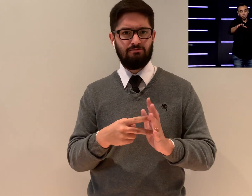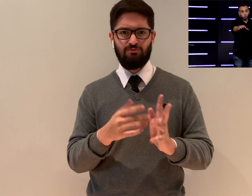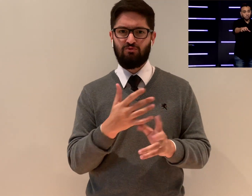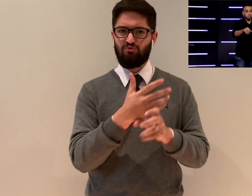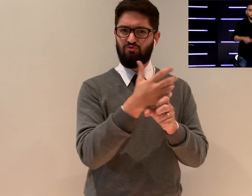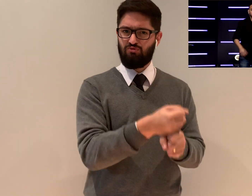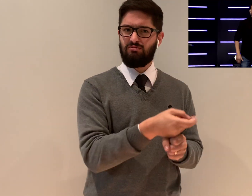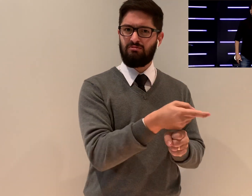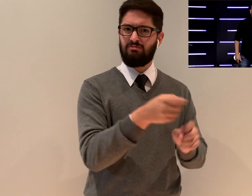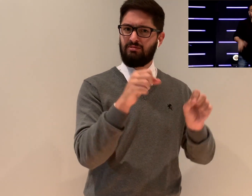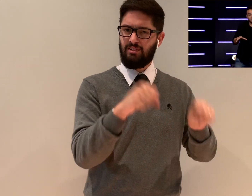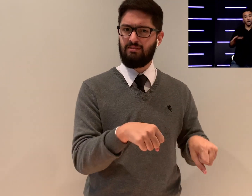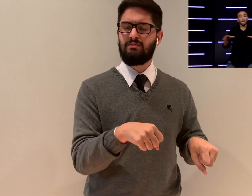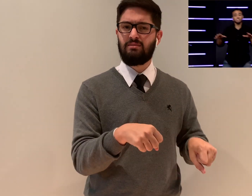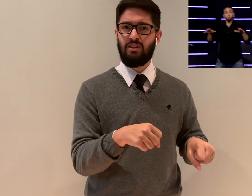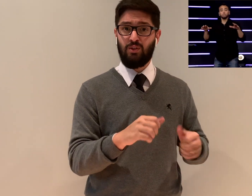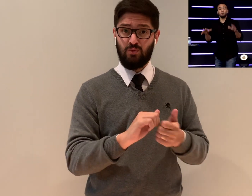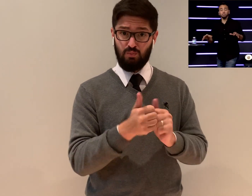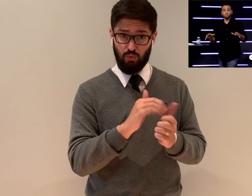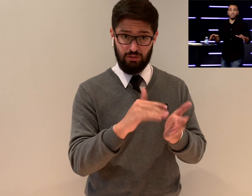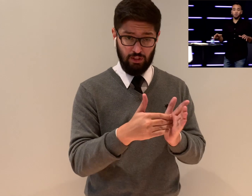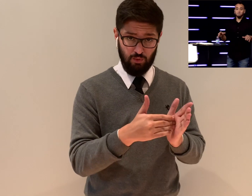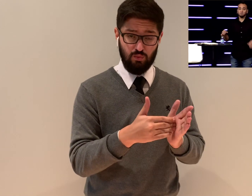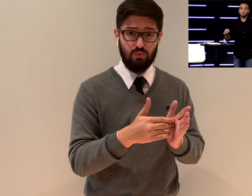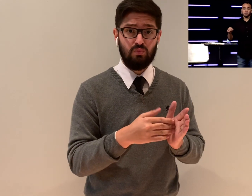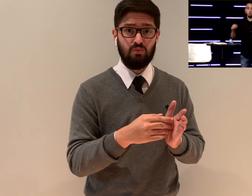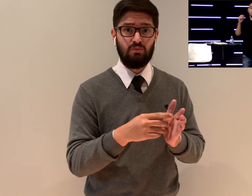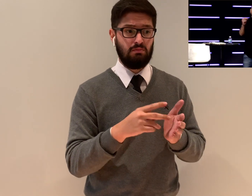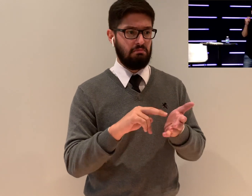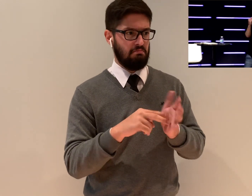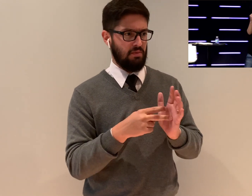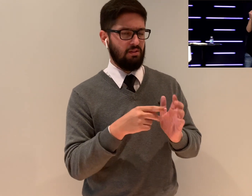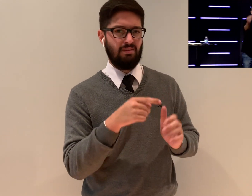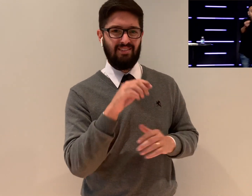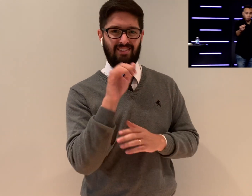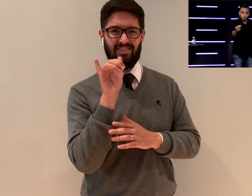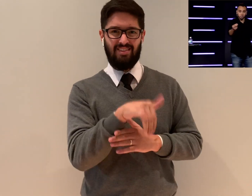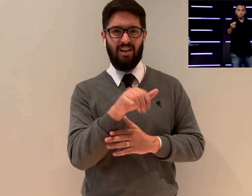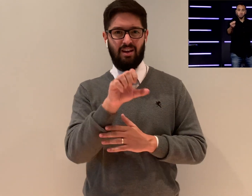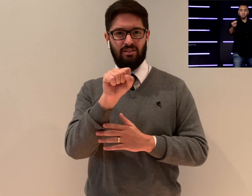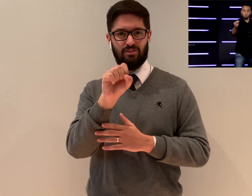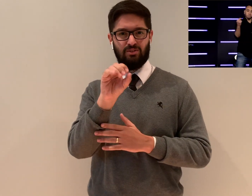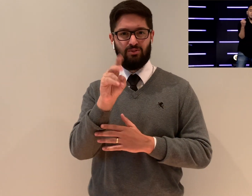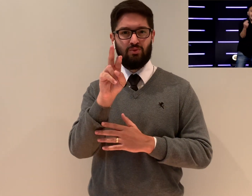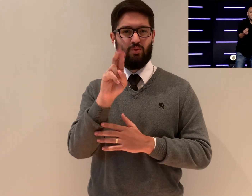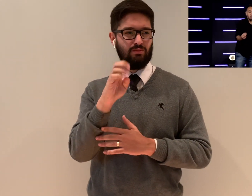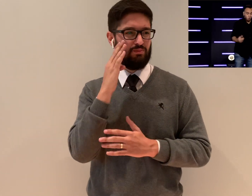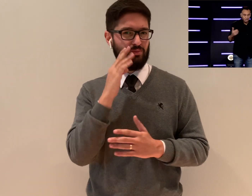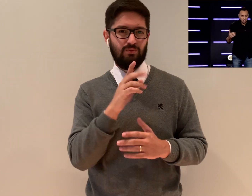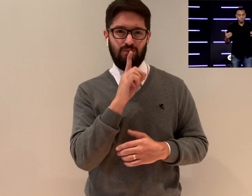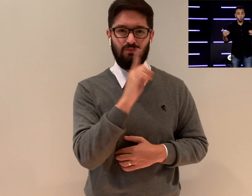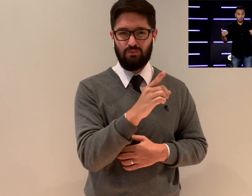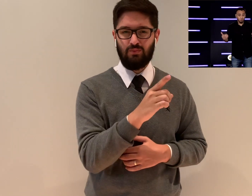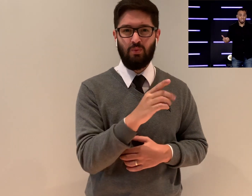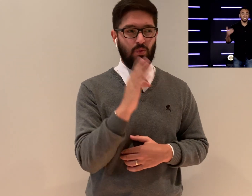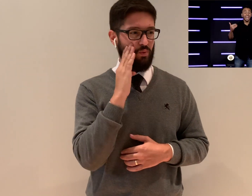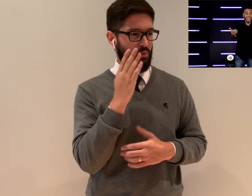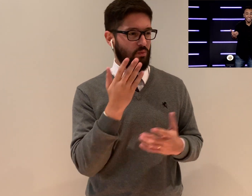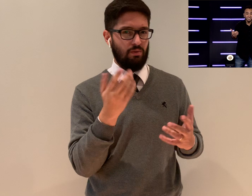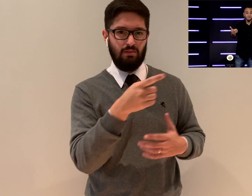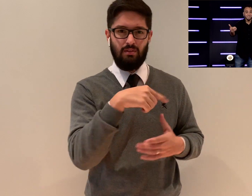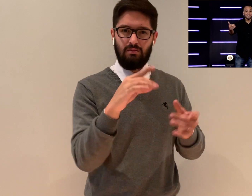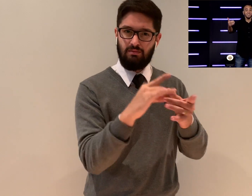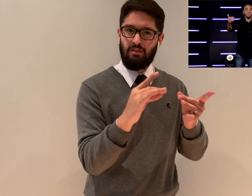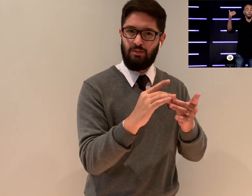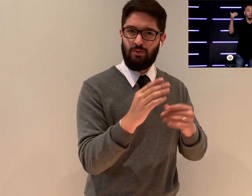it can be trusted. Because it was SportsCenter, we knew that that source was valid. We knew that what it was